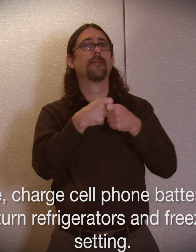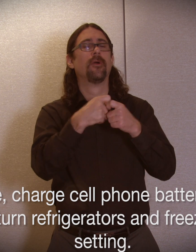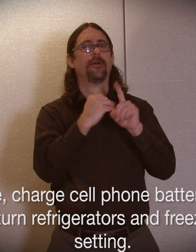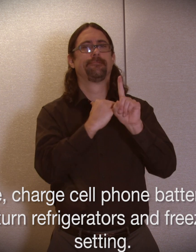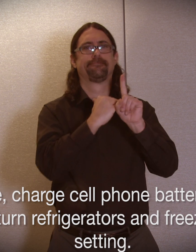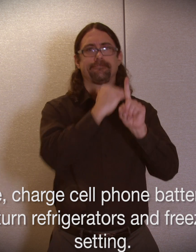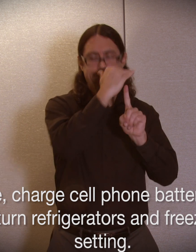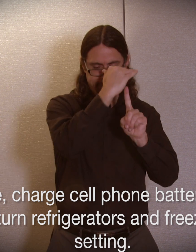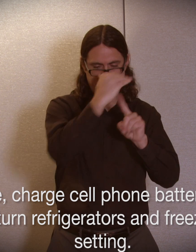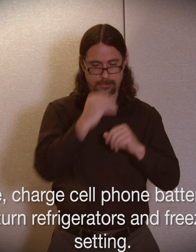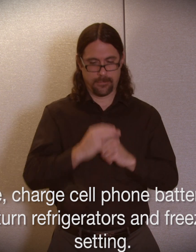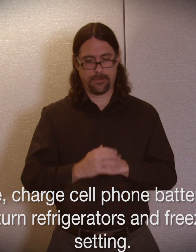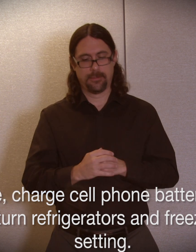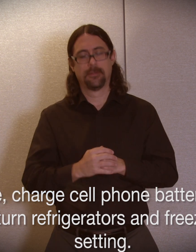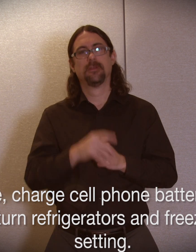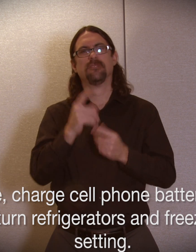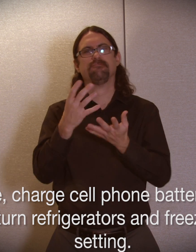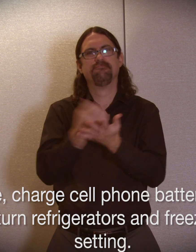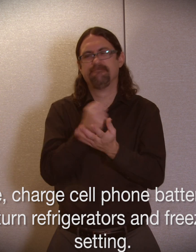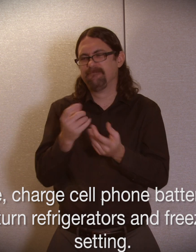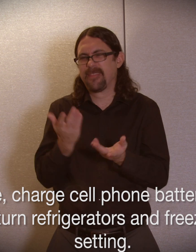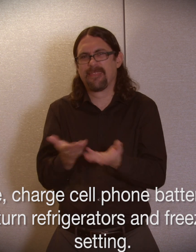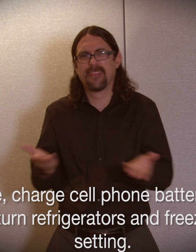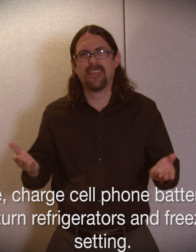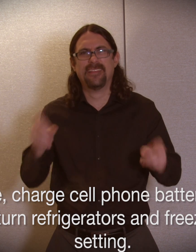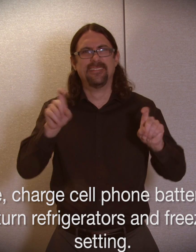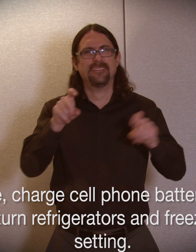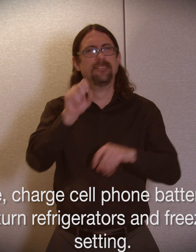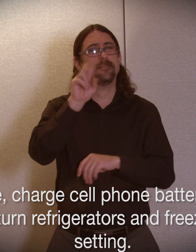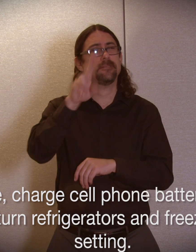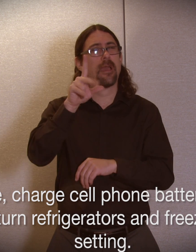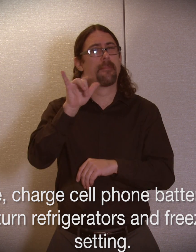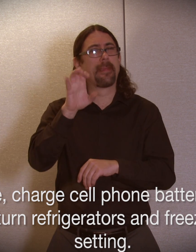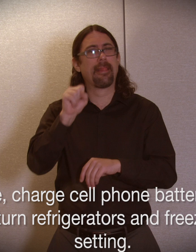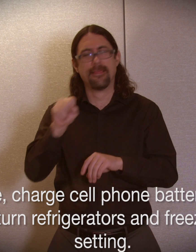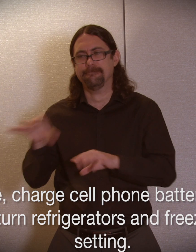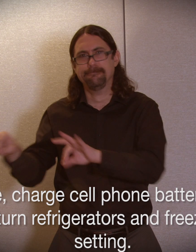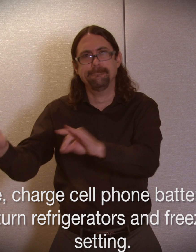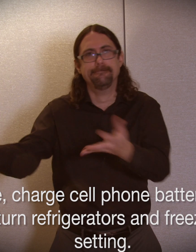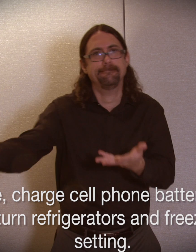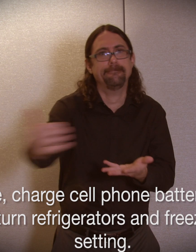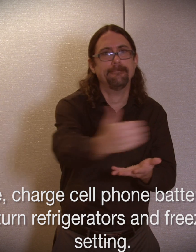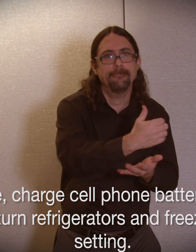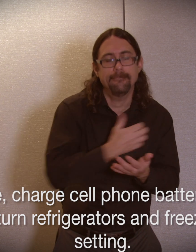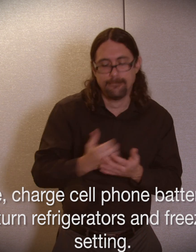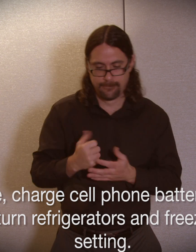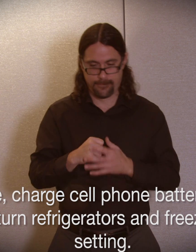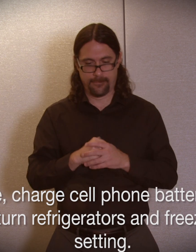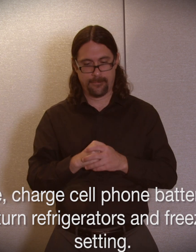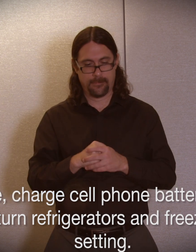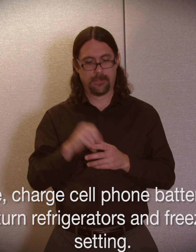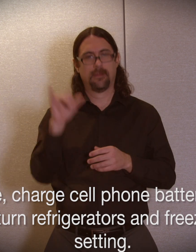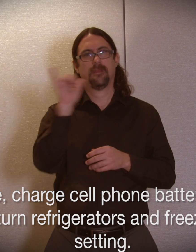To prepare, charge cell phone batteries, gather supplies, and turn refrigerators and freezers to a colder setting.